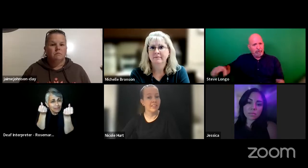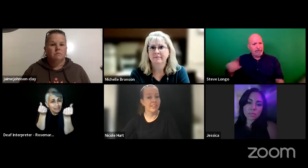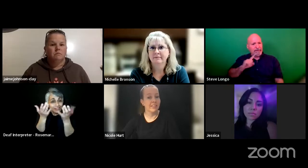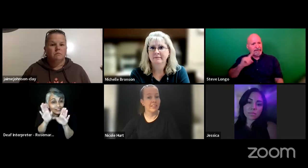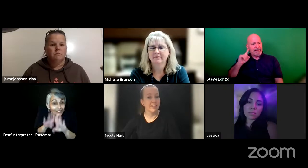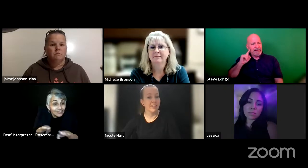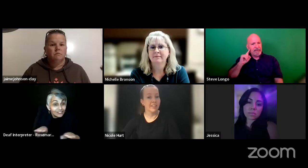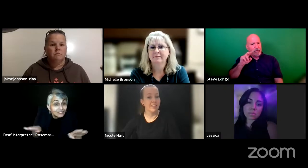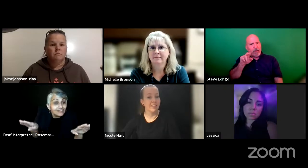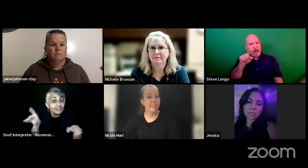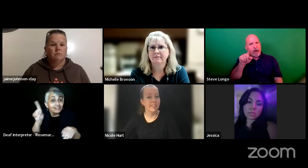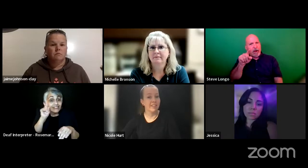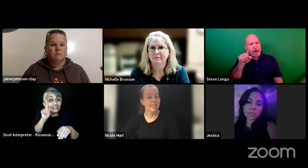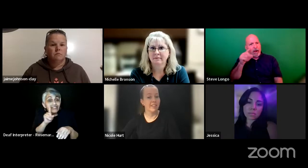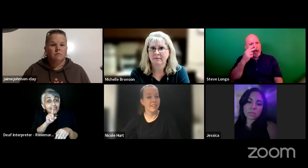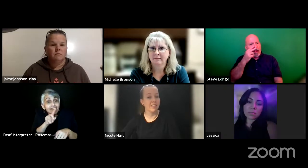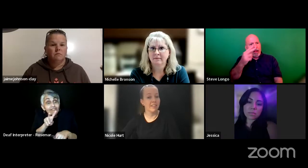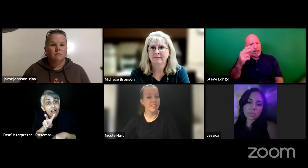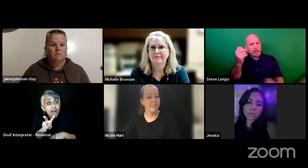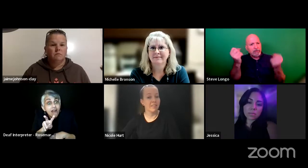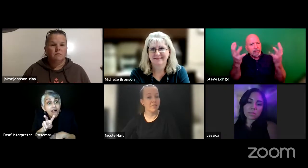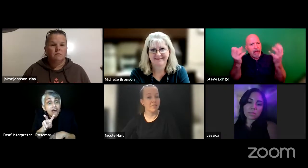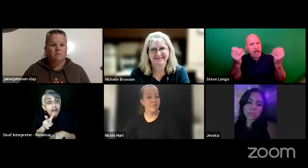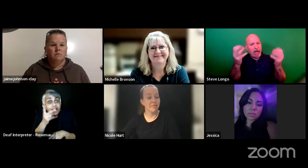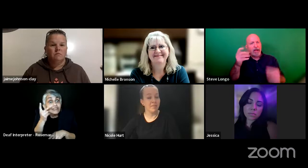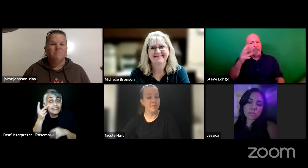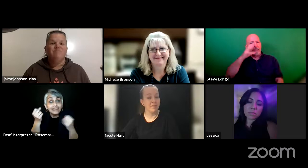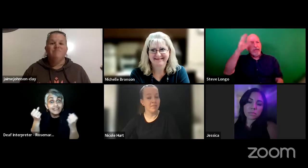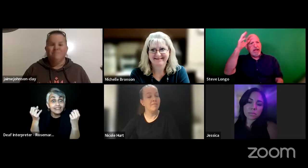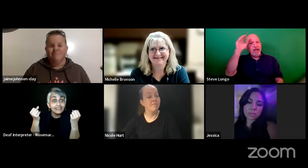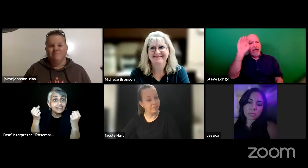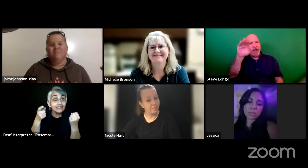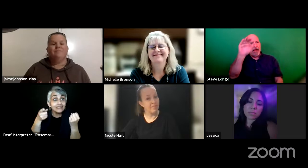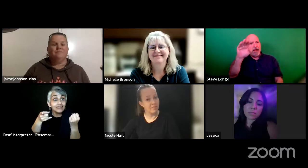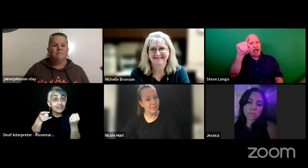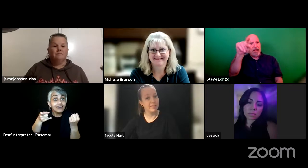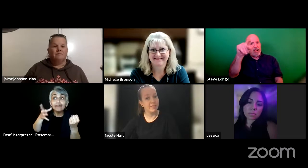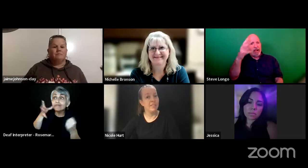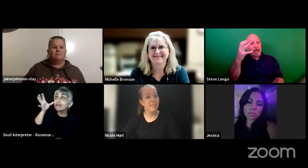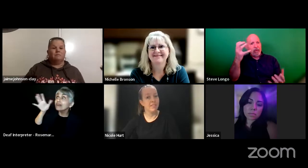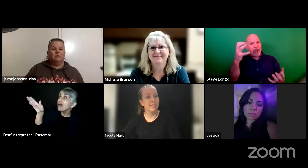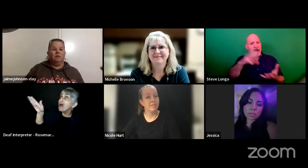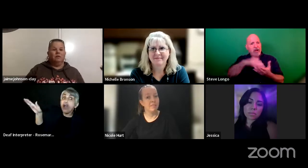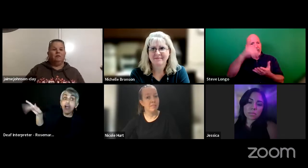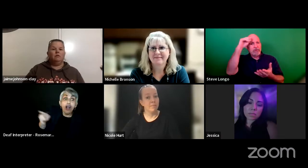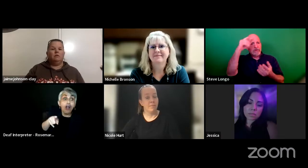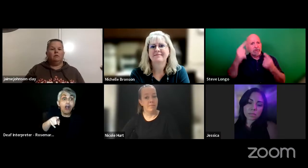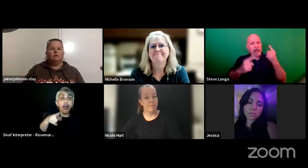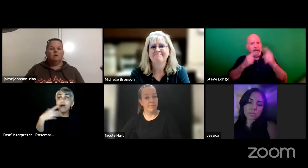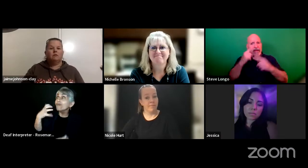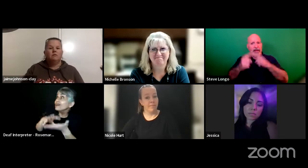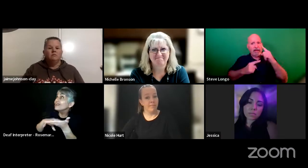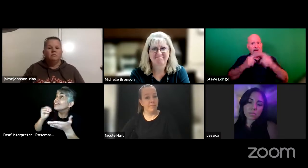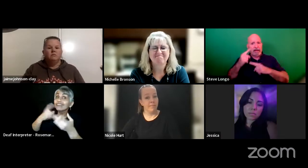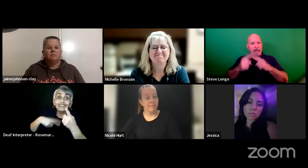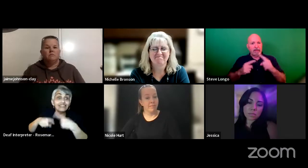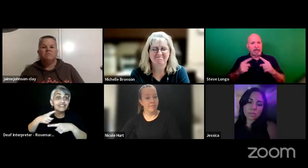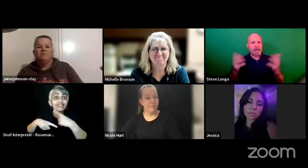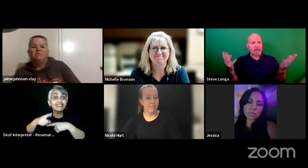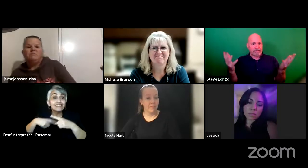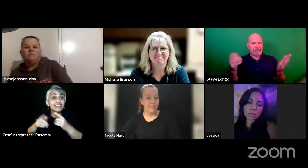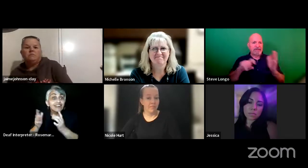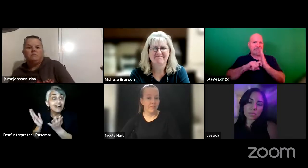which means many deaf children will see sign language on